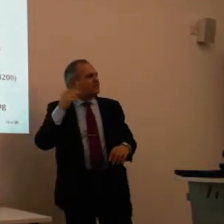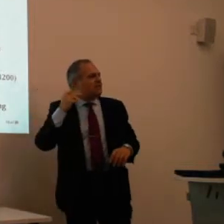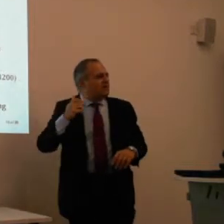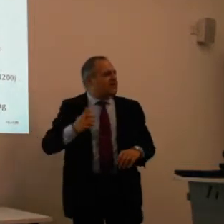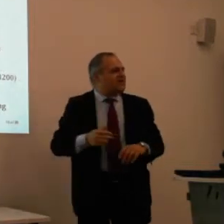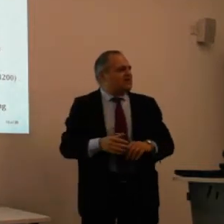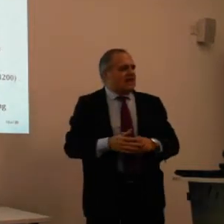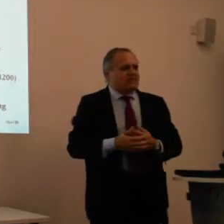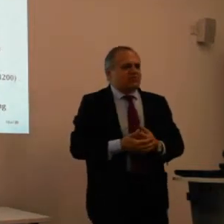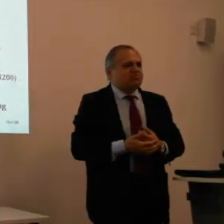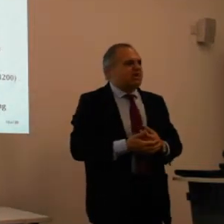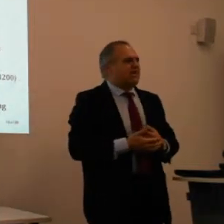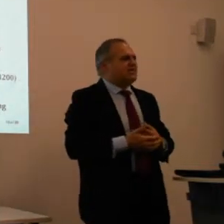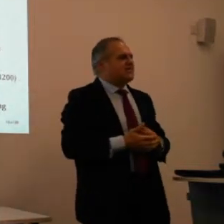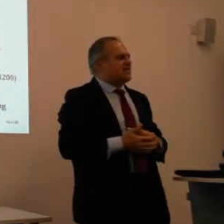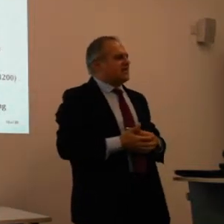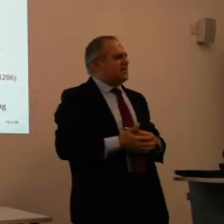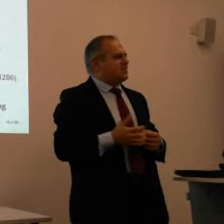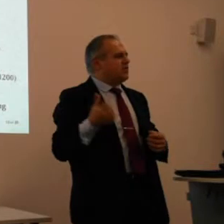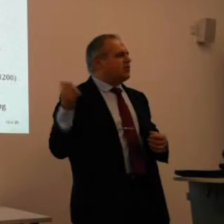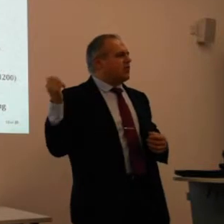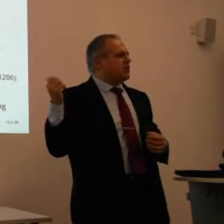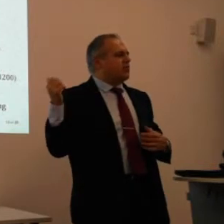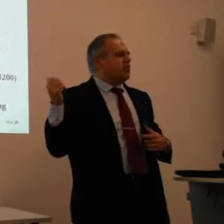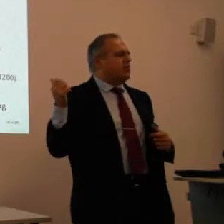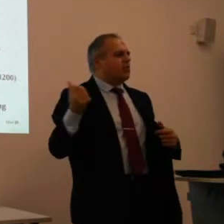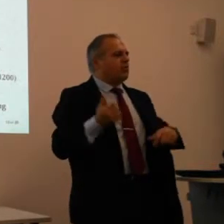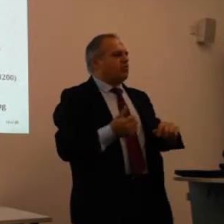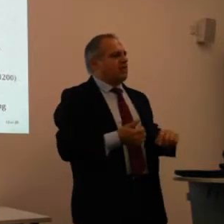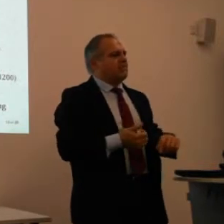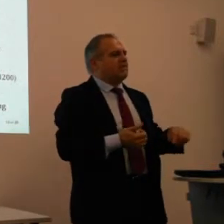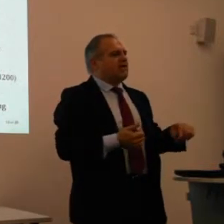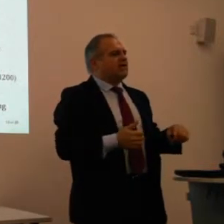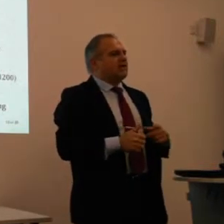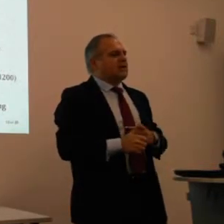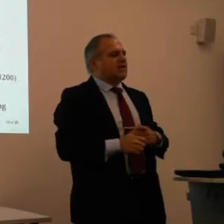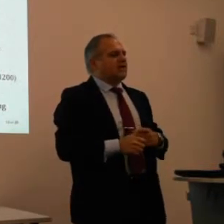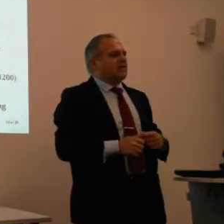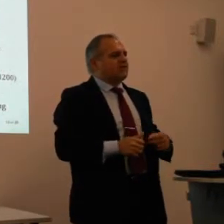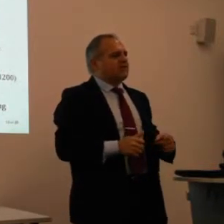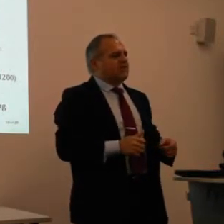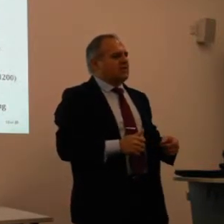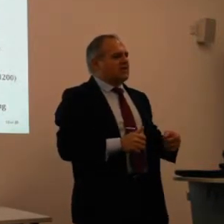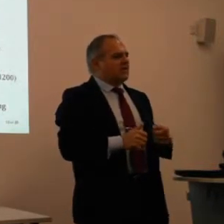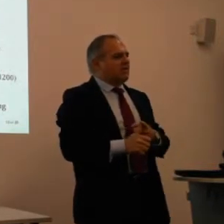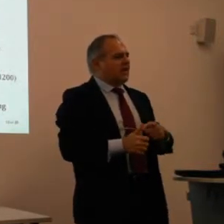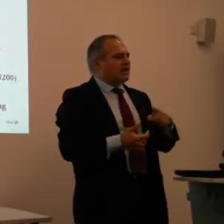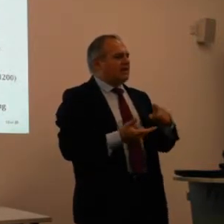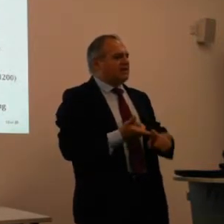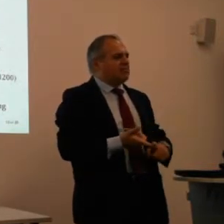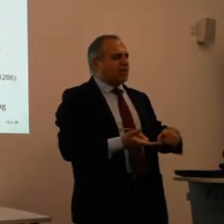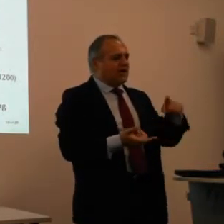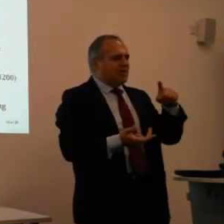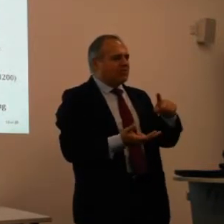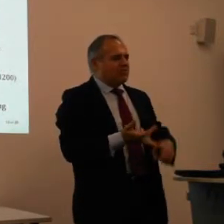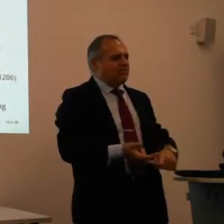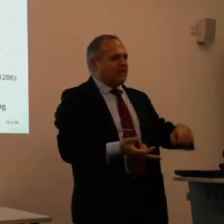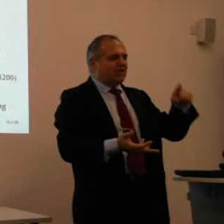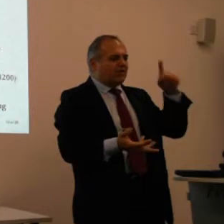is it has to be a racist system so it works with people whatever the color of the skin is black brown yellow